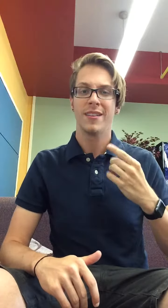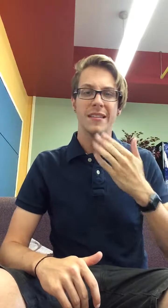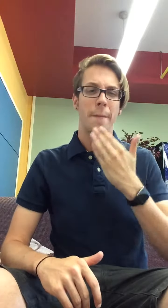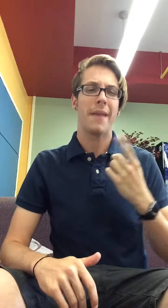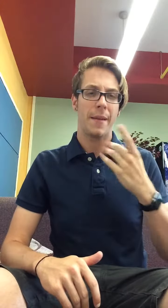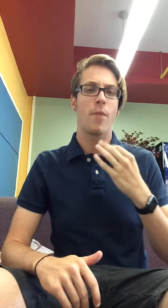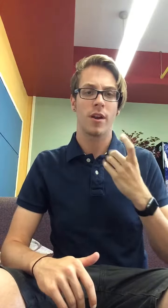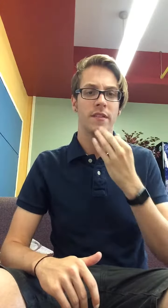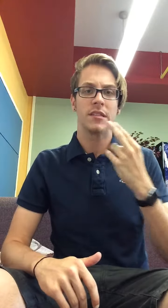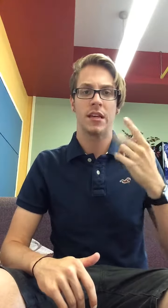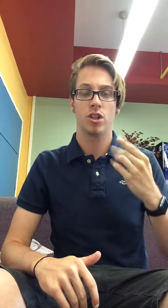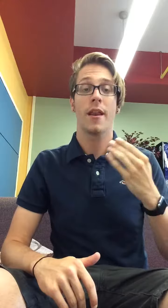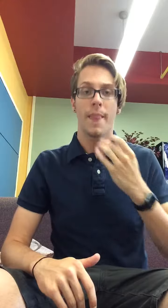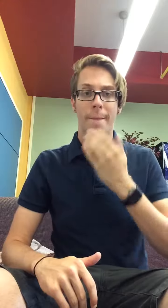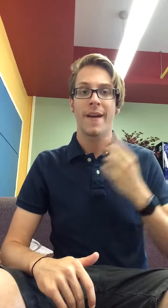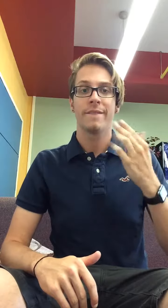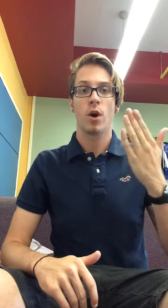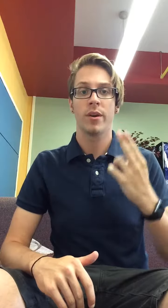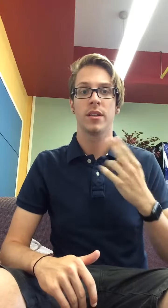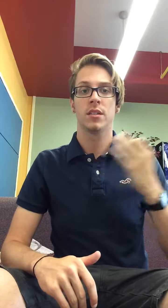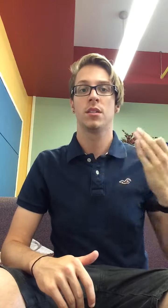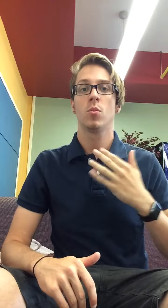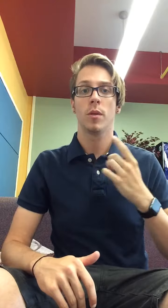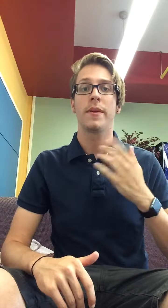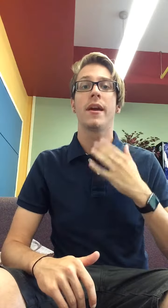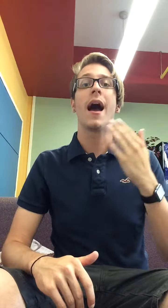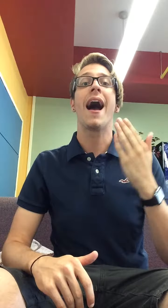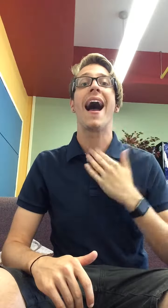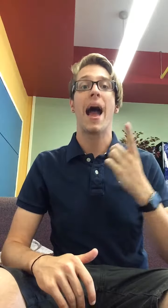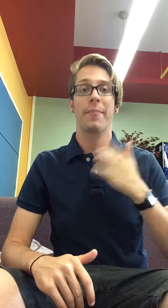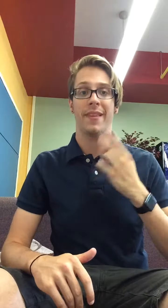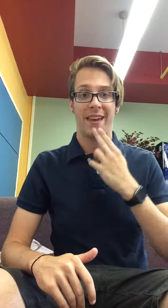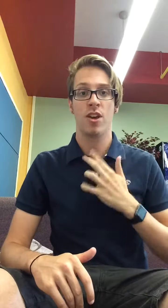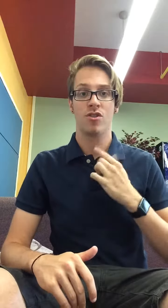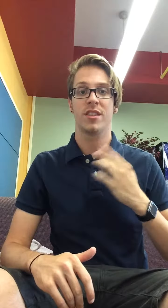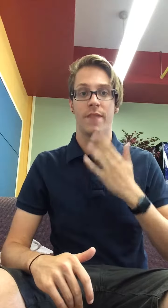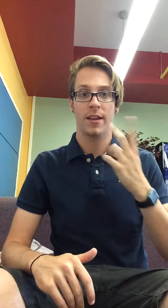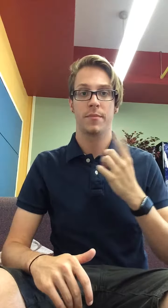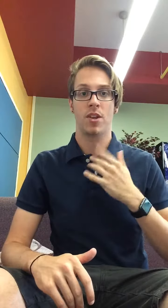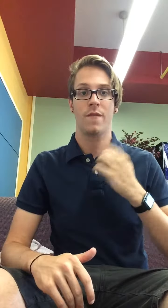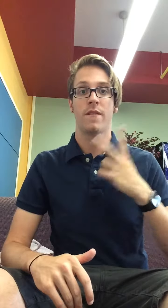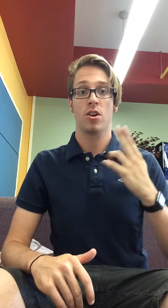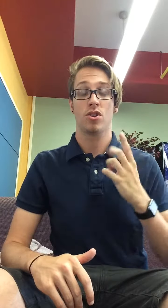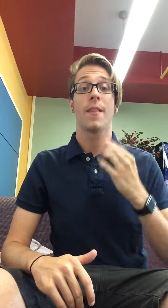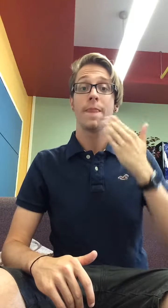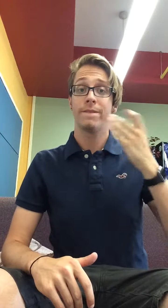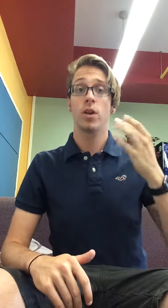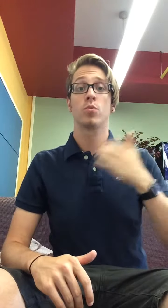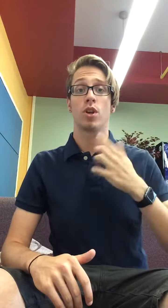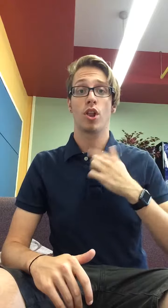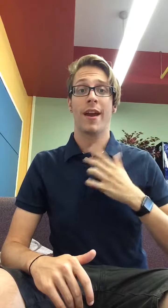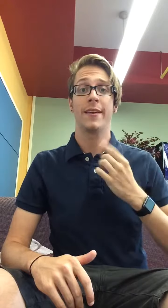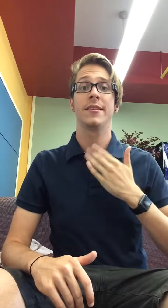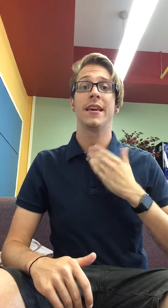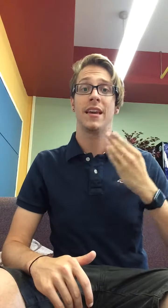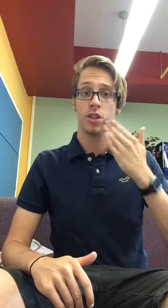be applications of exponential functions. And the first application we're going to look at is interest. So we have